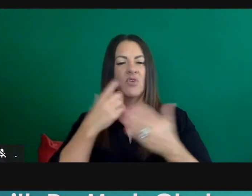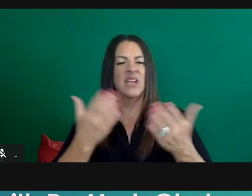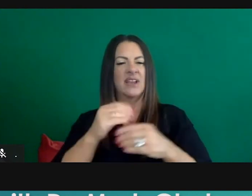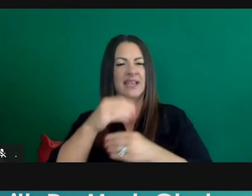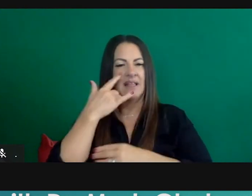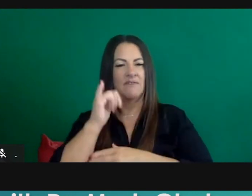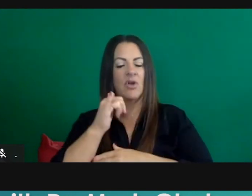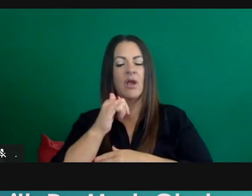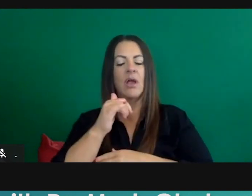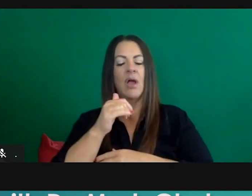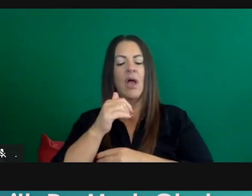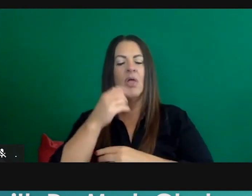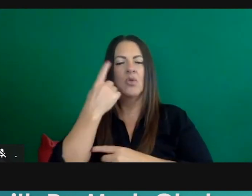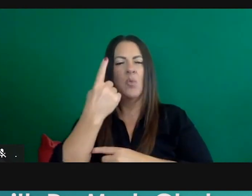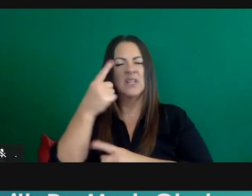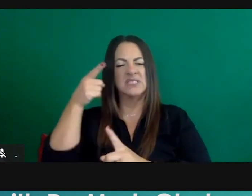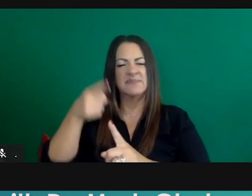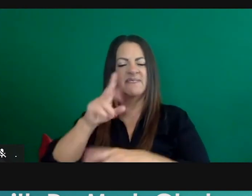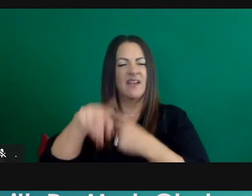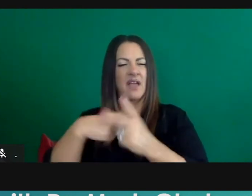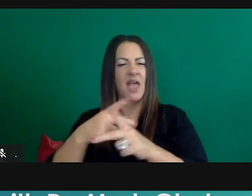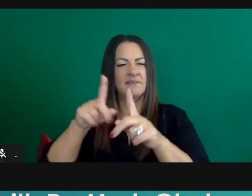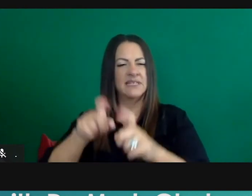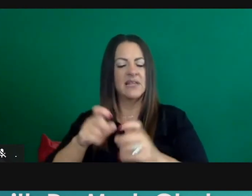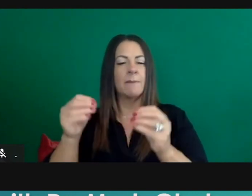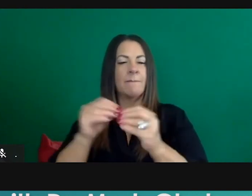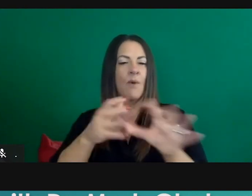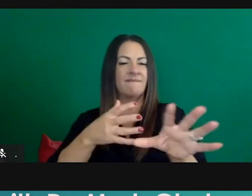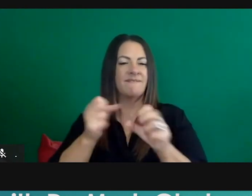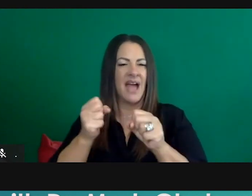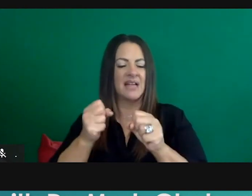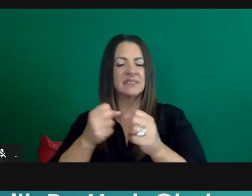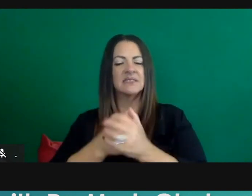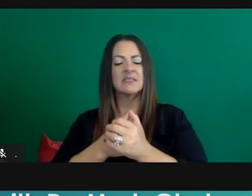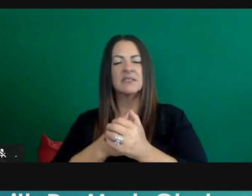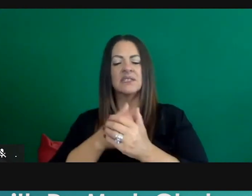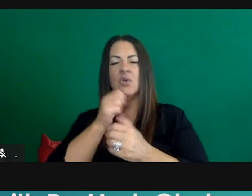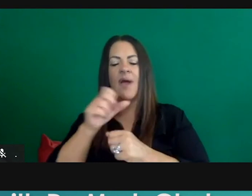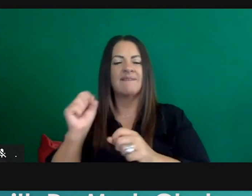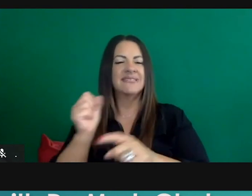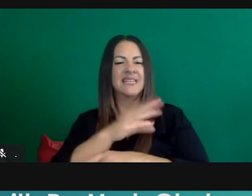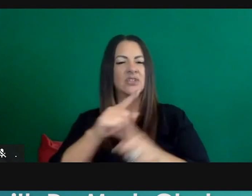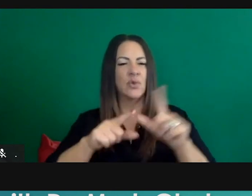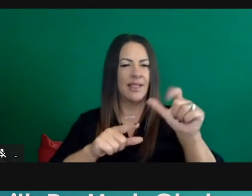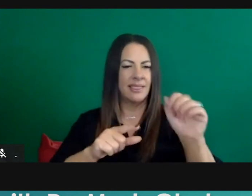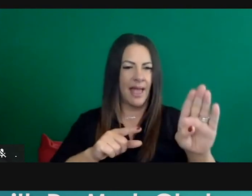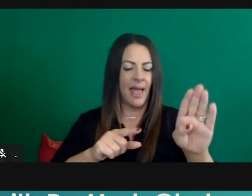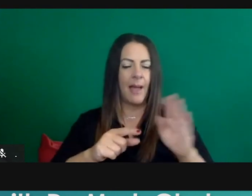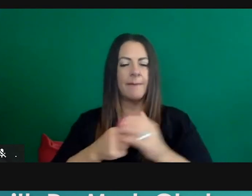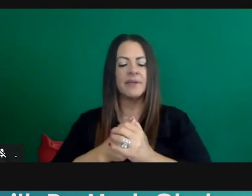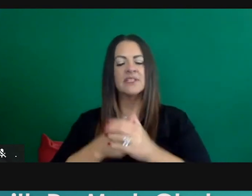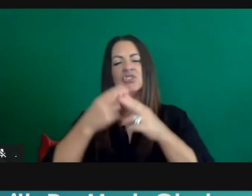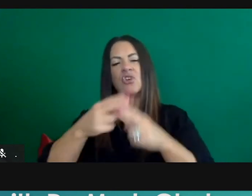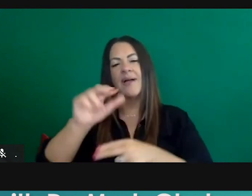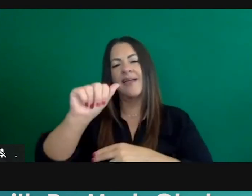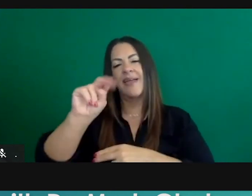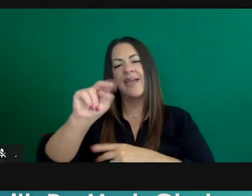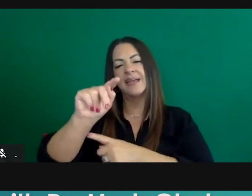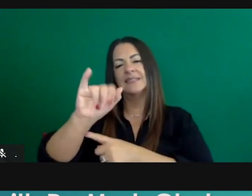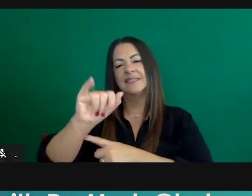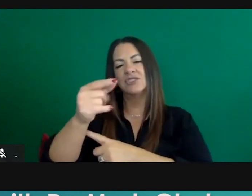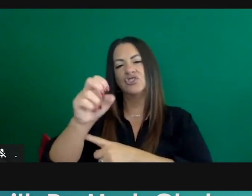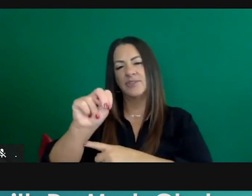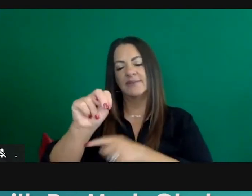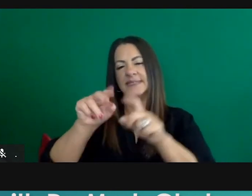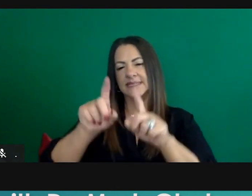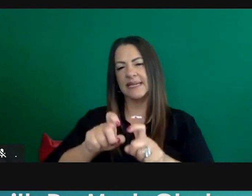most rapid, often done without a major lab running the test, are what they call antigen tests. We're learning more